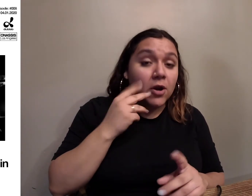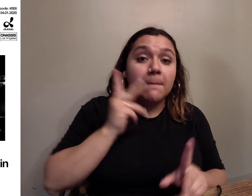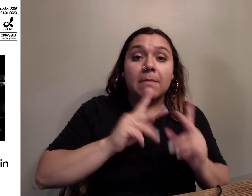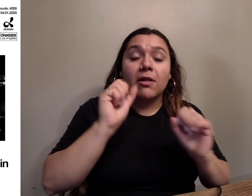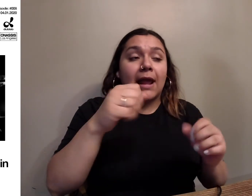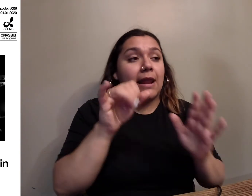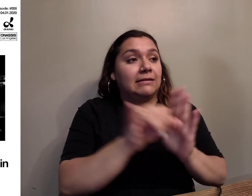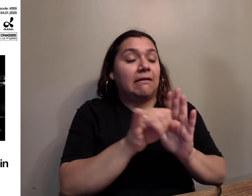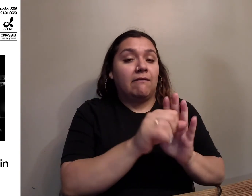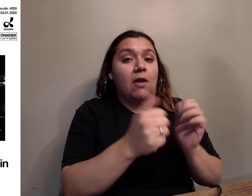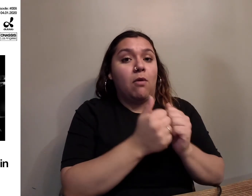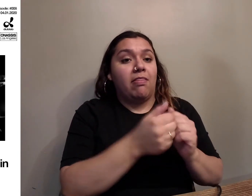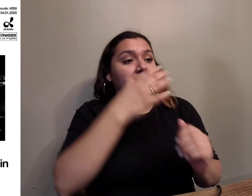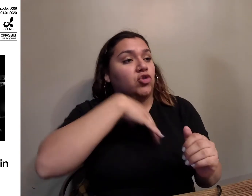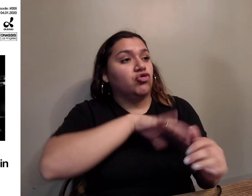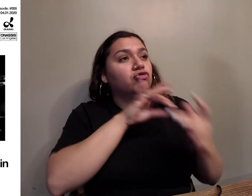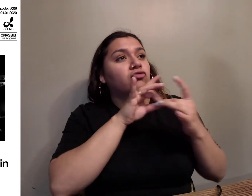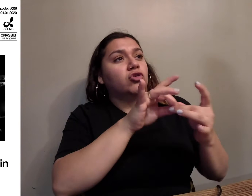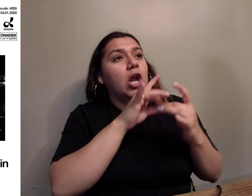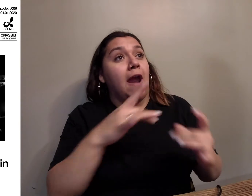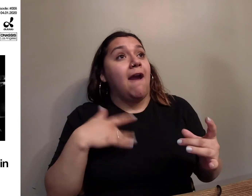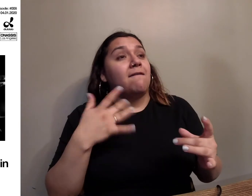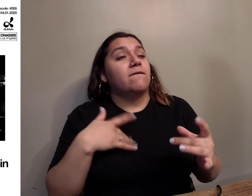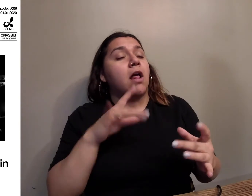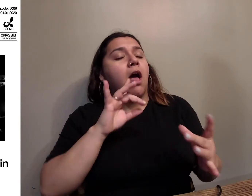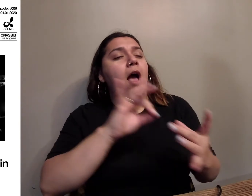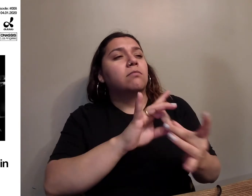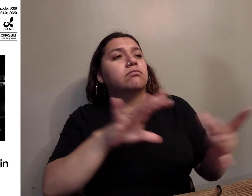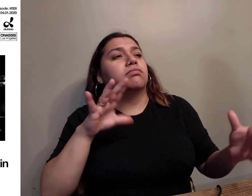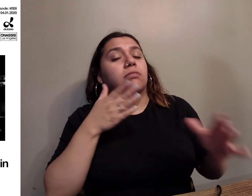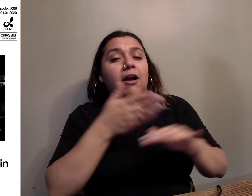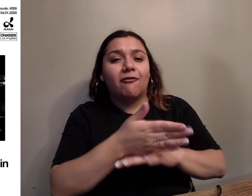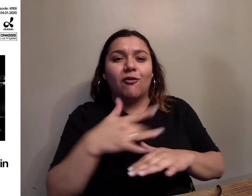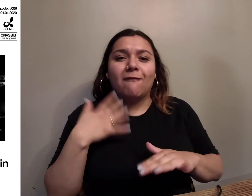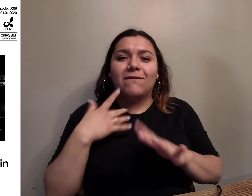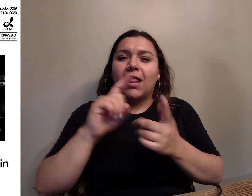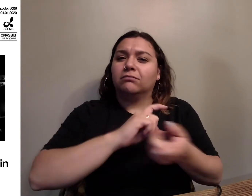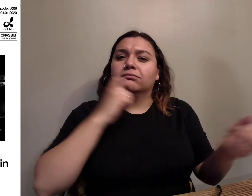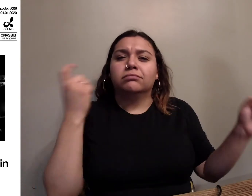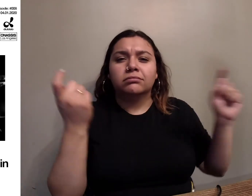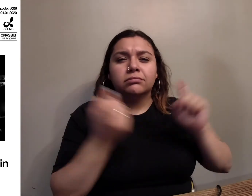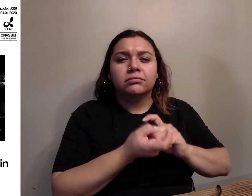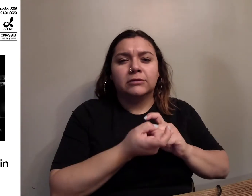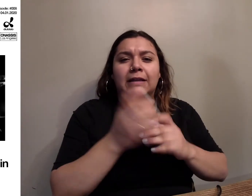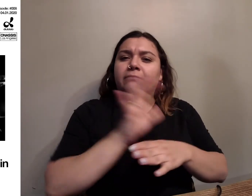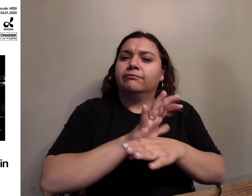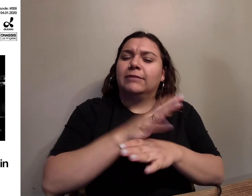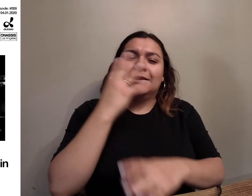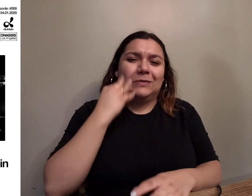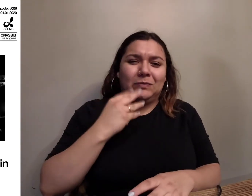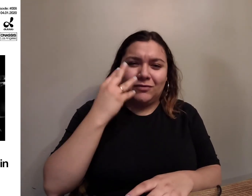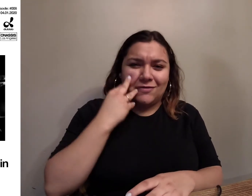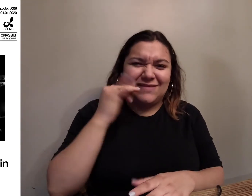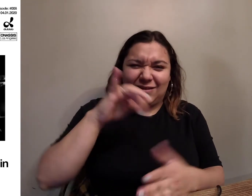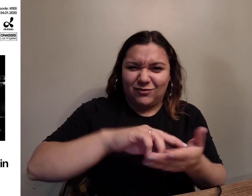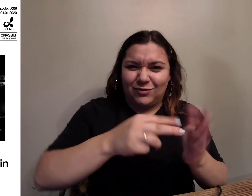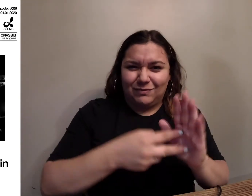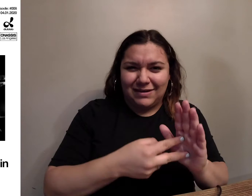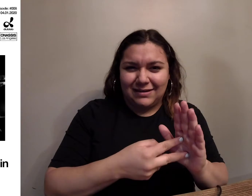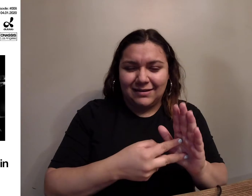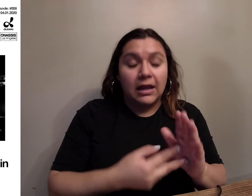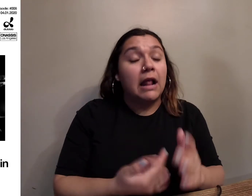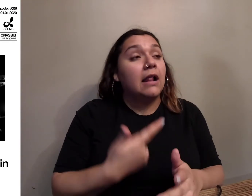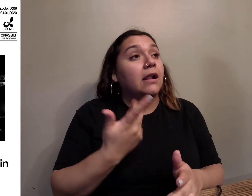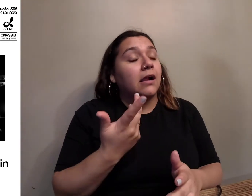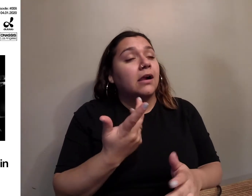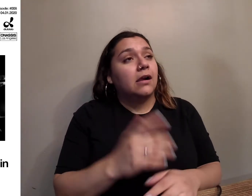with these characters and then feel cleansed and transformed by this cinematic experience. That's kind of what you're meant to say. And that's the